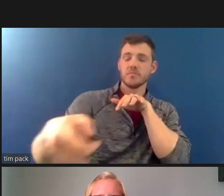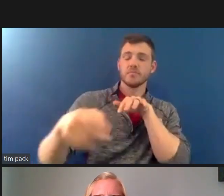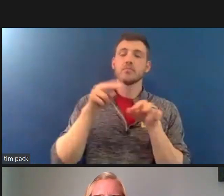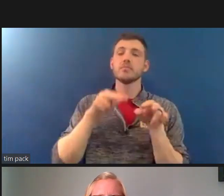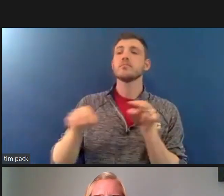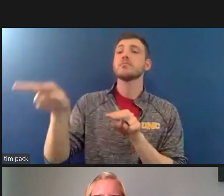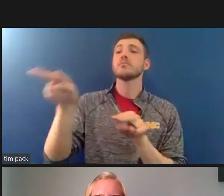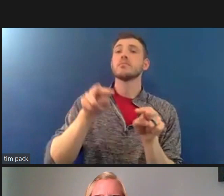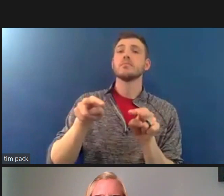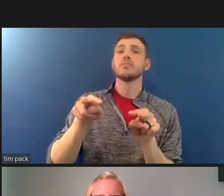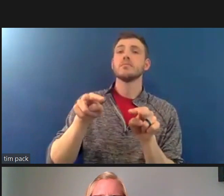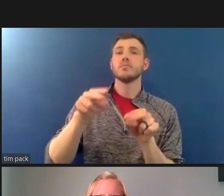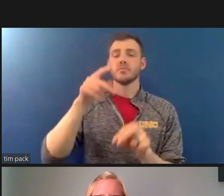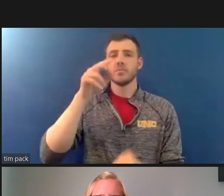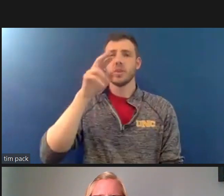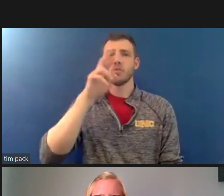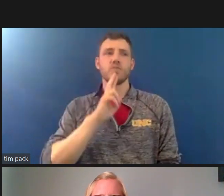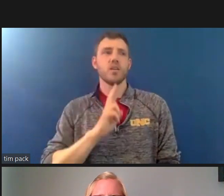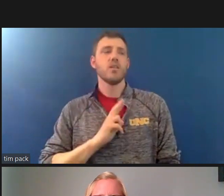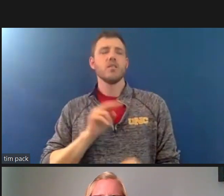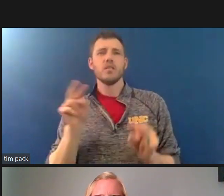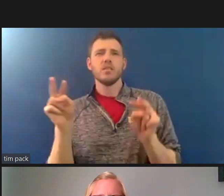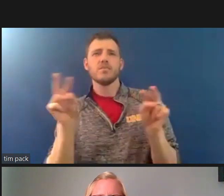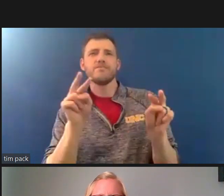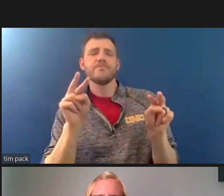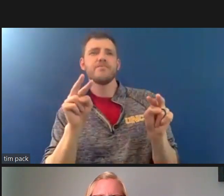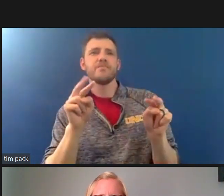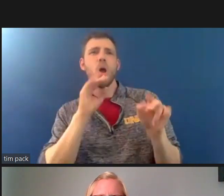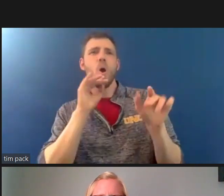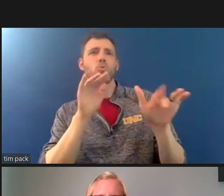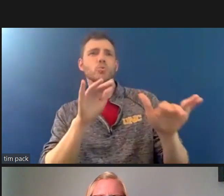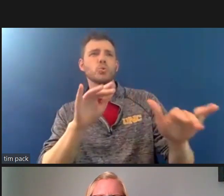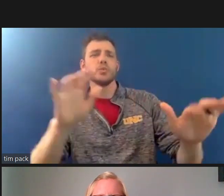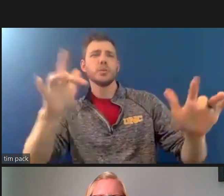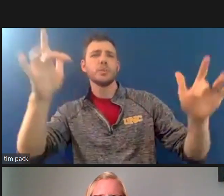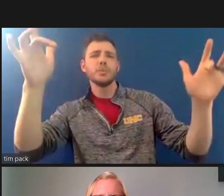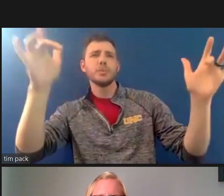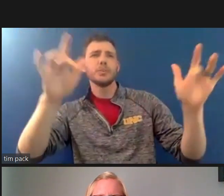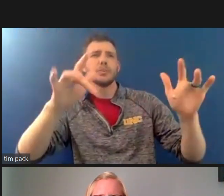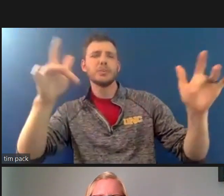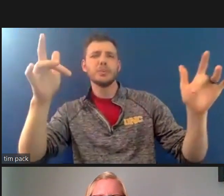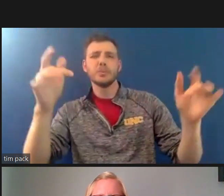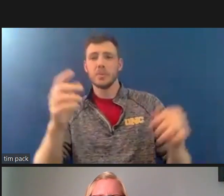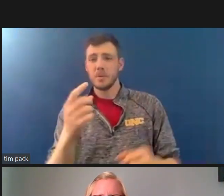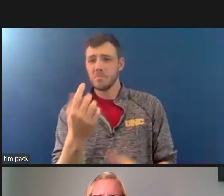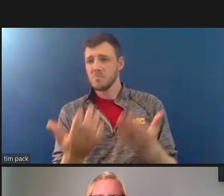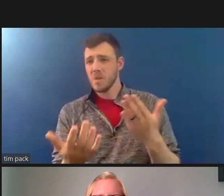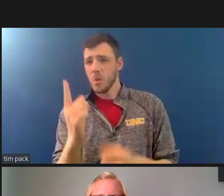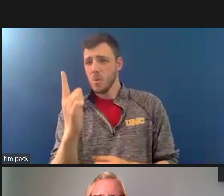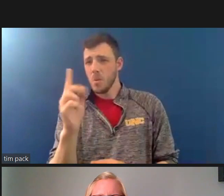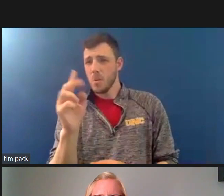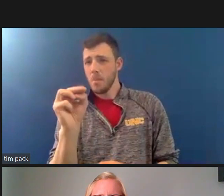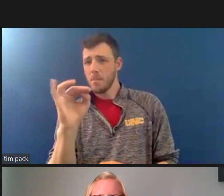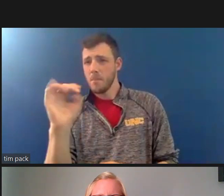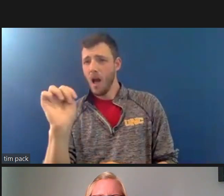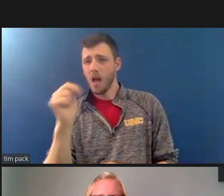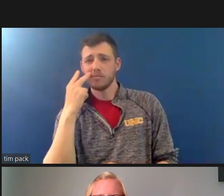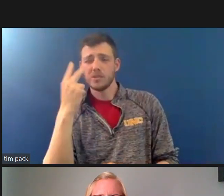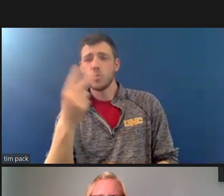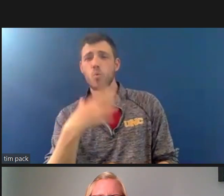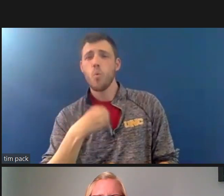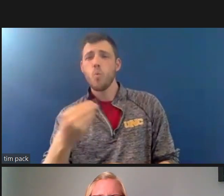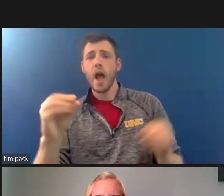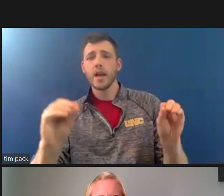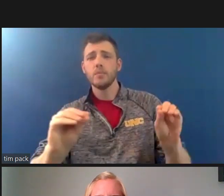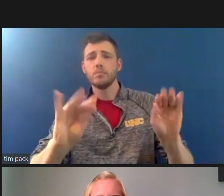the shimmering water. Out there, perhaps a mile away, the white surf flinked on a coral reef, and beyond that the open sea